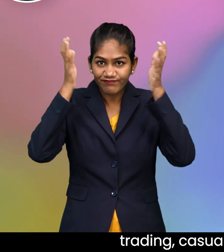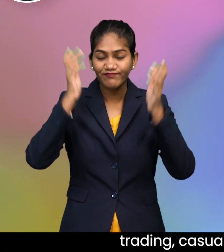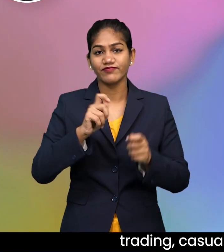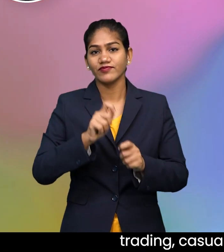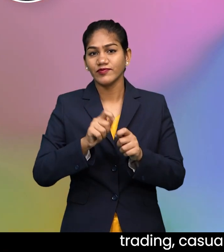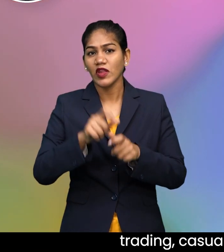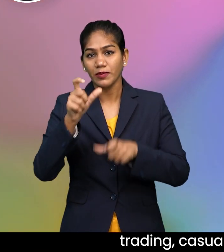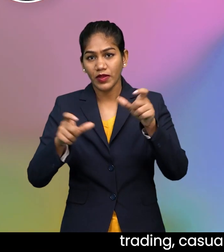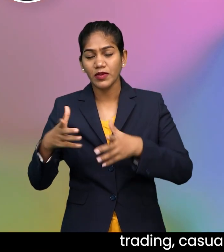and